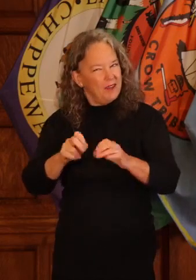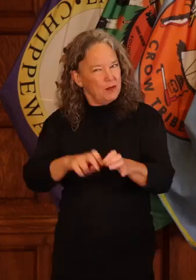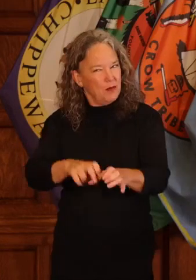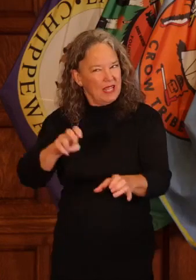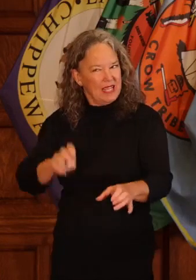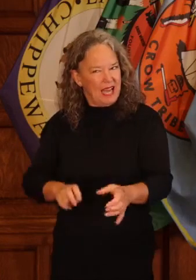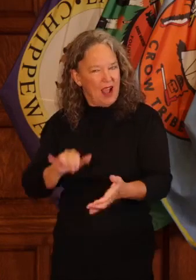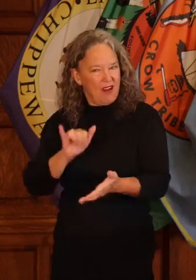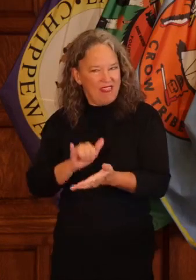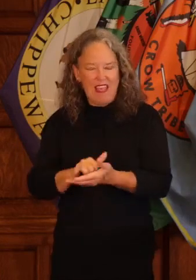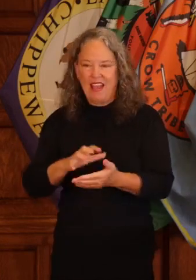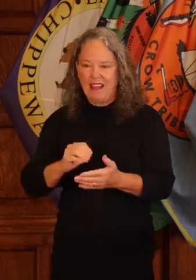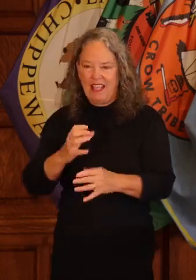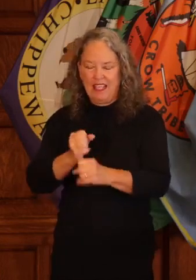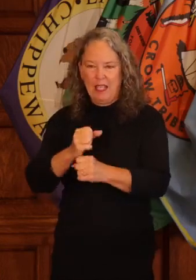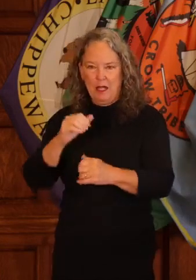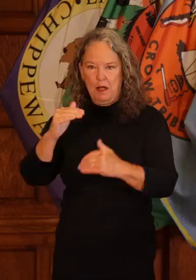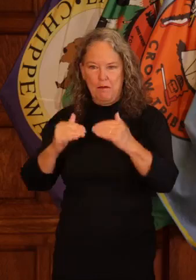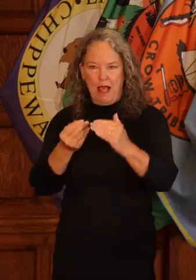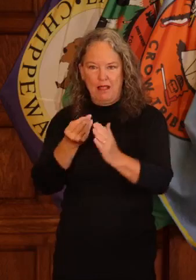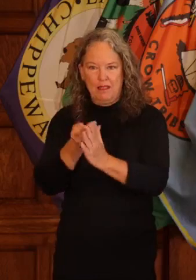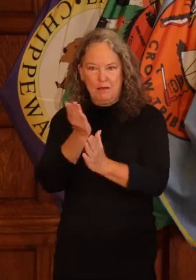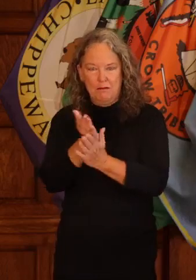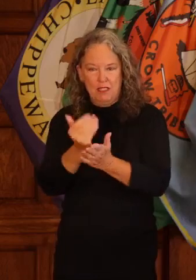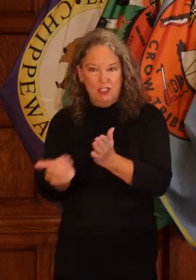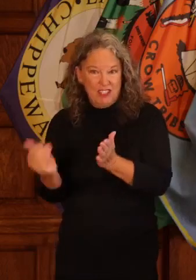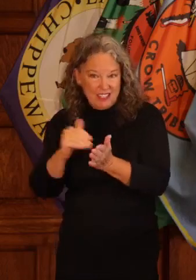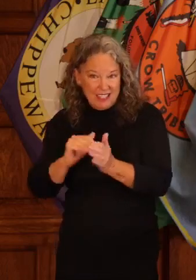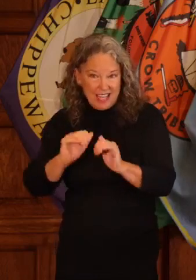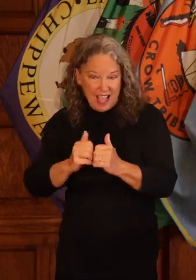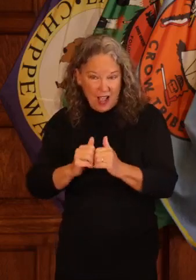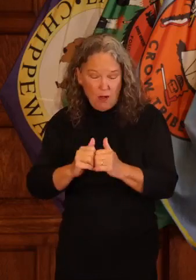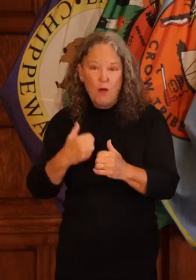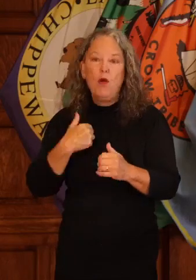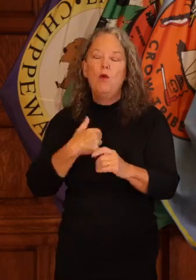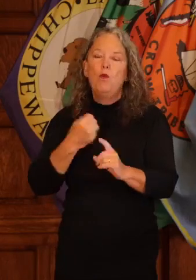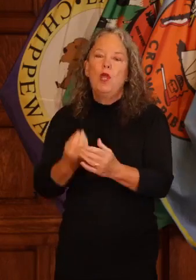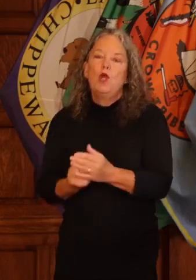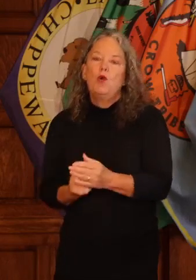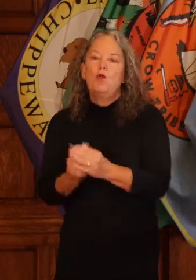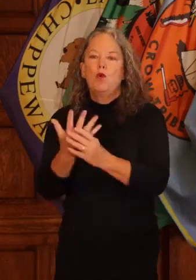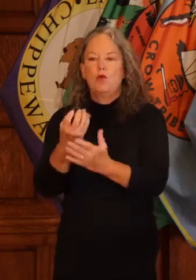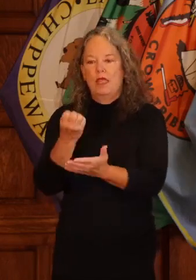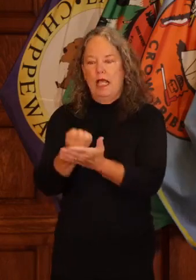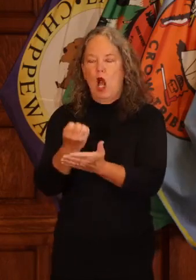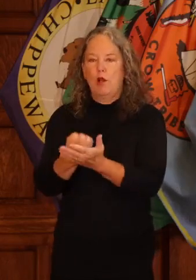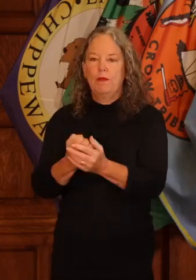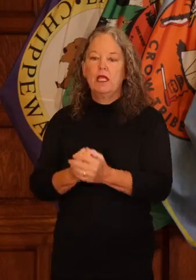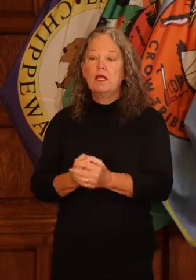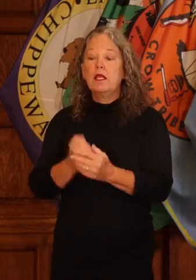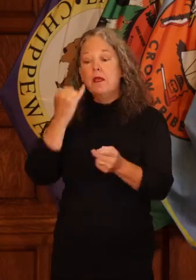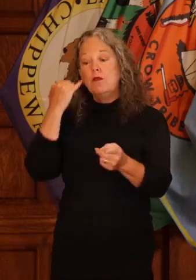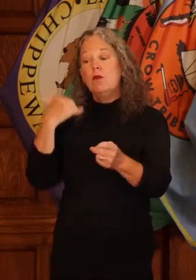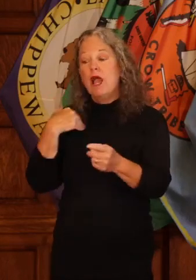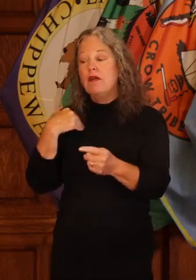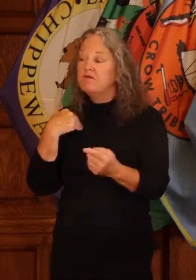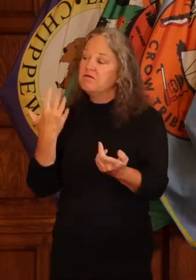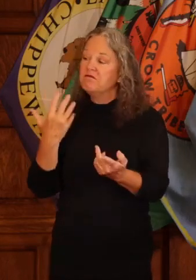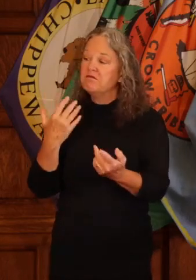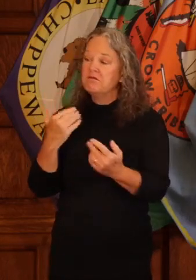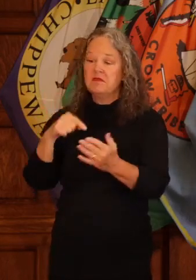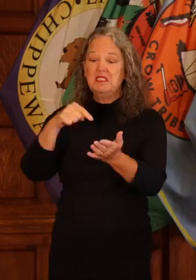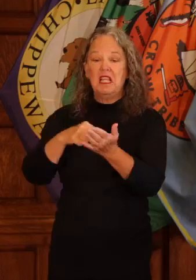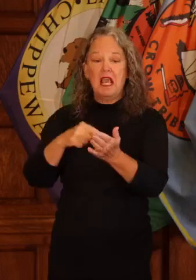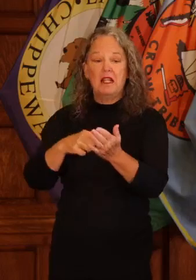and reduced the debt was by growing the economy. If you have a certain amount of debt and you